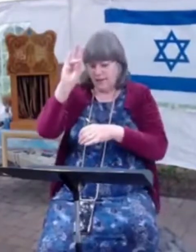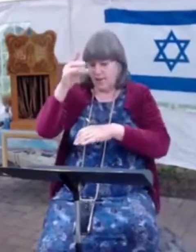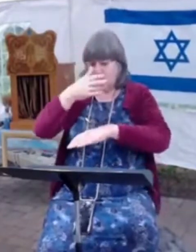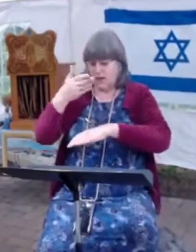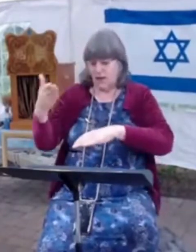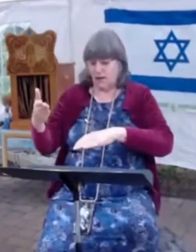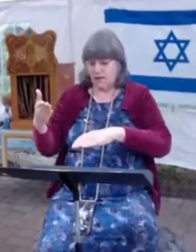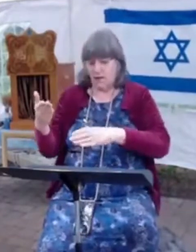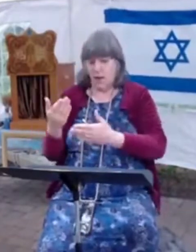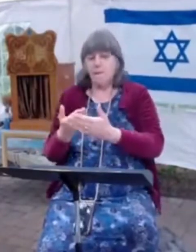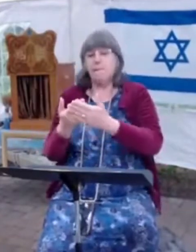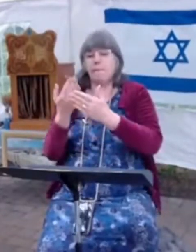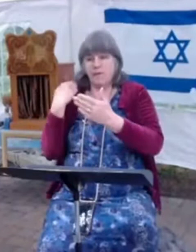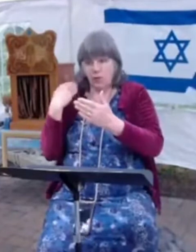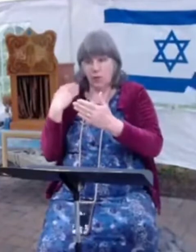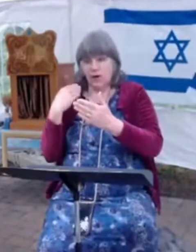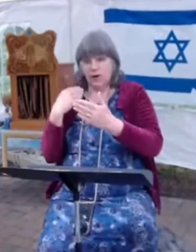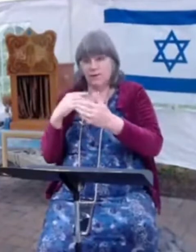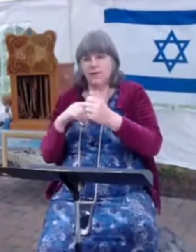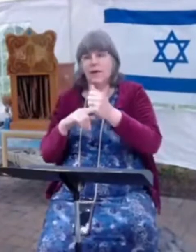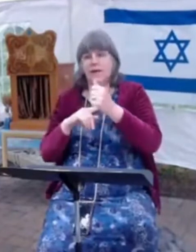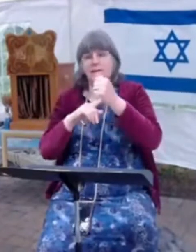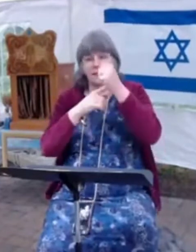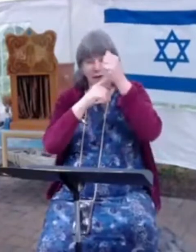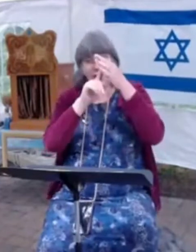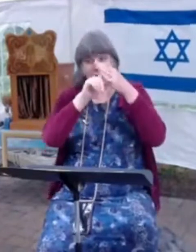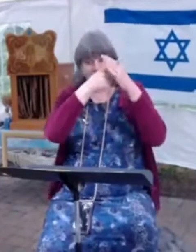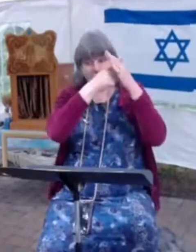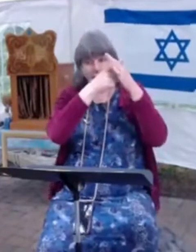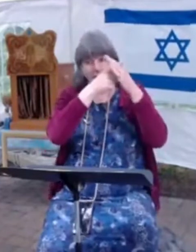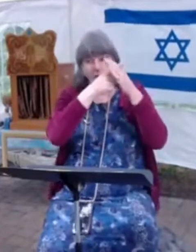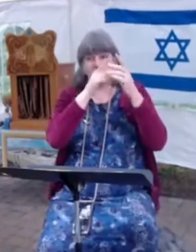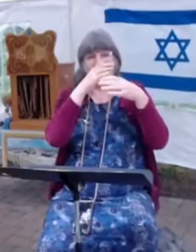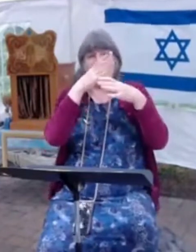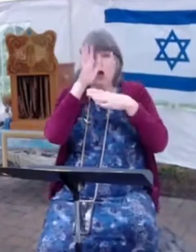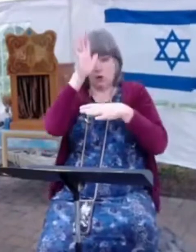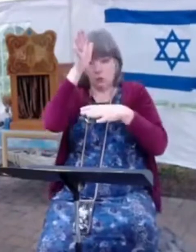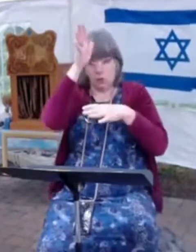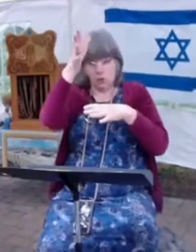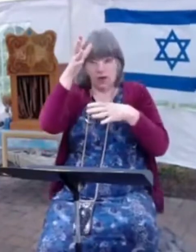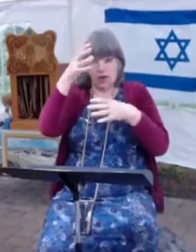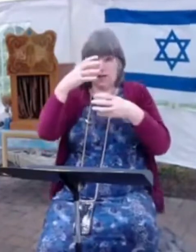of glory, the house of the sanctuary, the name of Messiah, and Gehinnom.